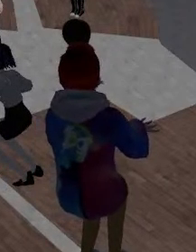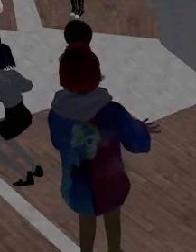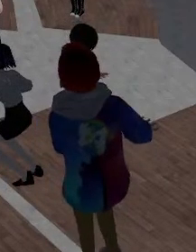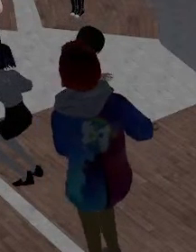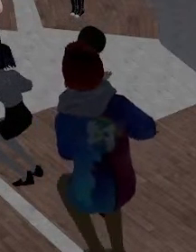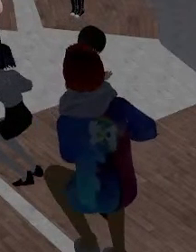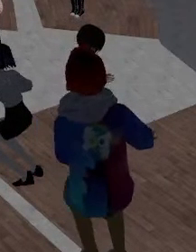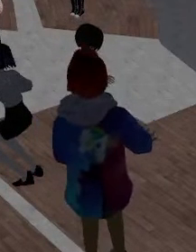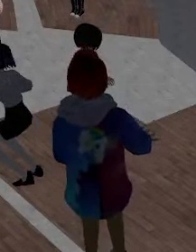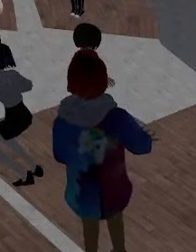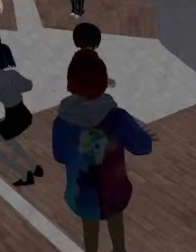Black hidden.